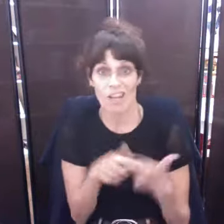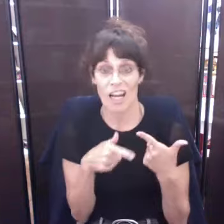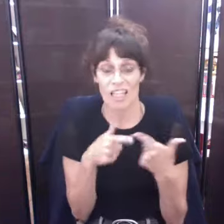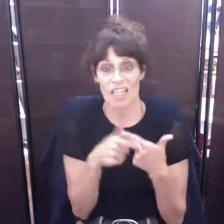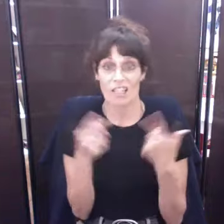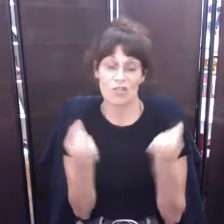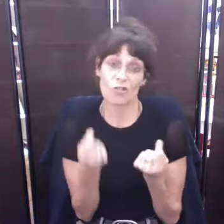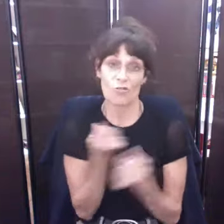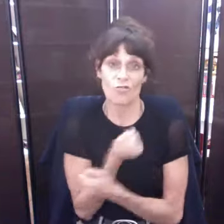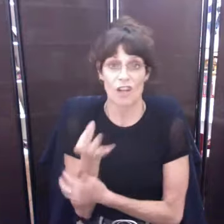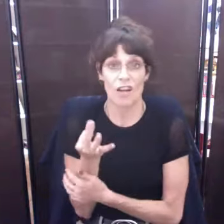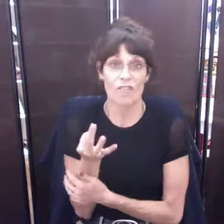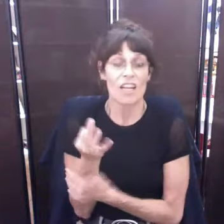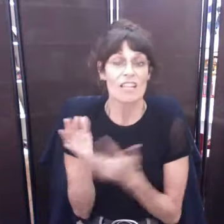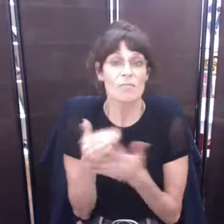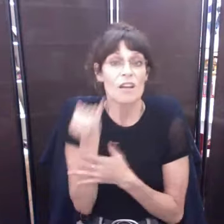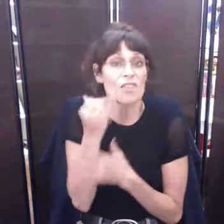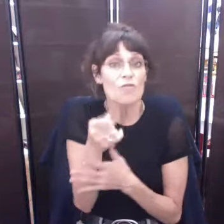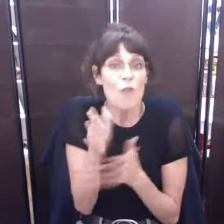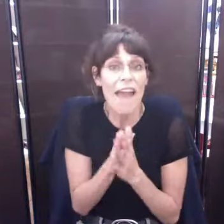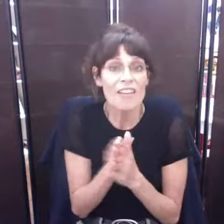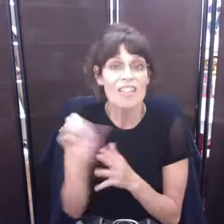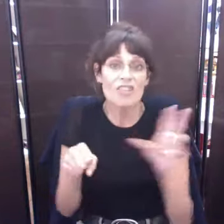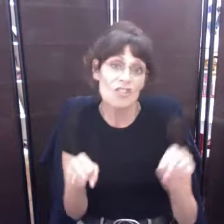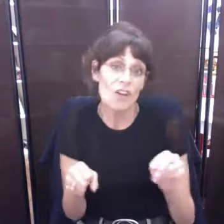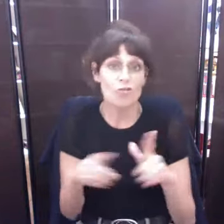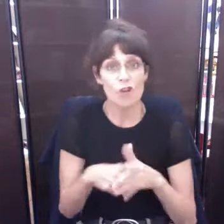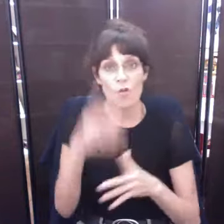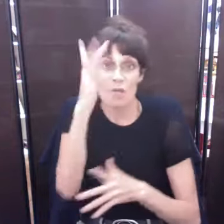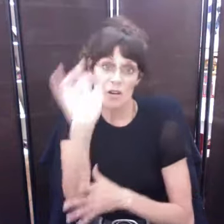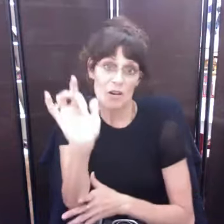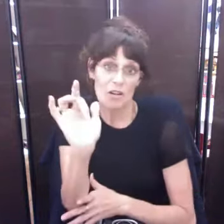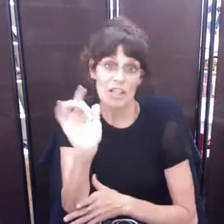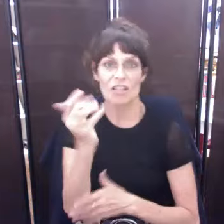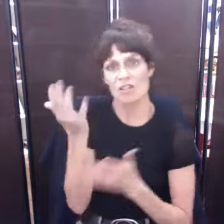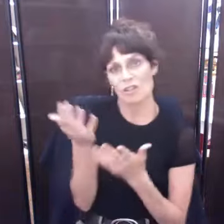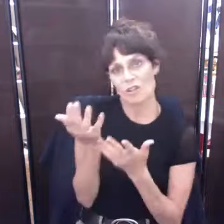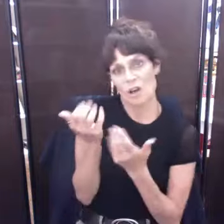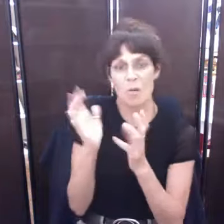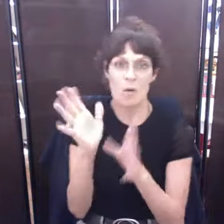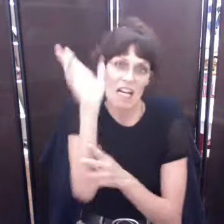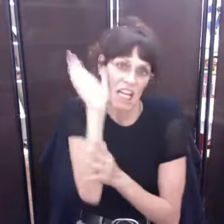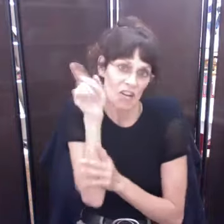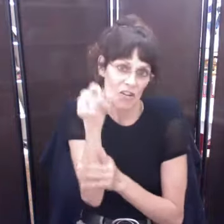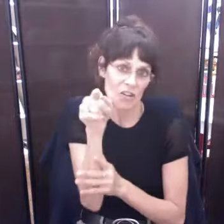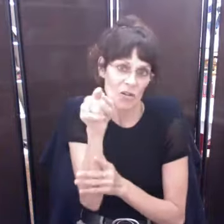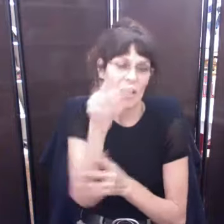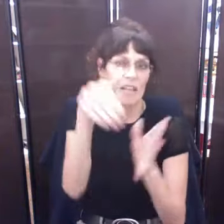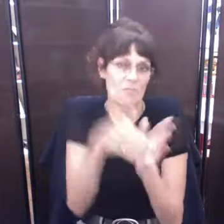I'm asked or not. Like show up early. No one wants to hear your mouth, Tina, in the middle of talking. Nobody wants to hear the F-bomb,